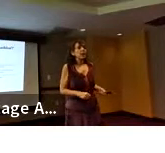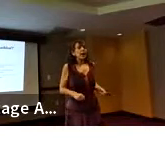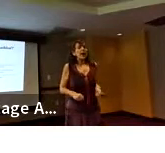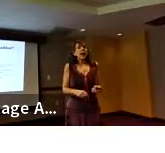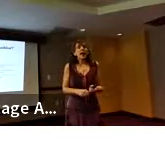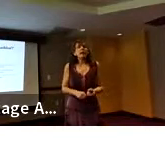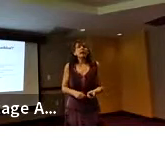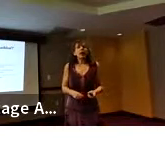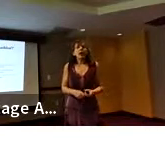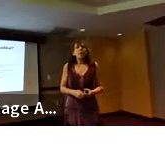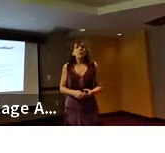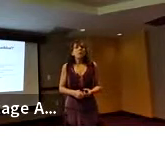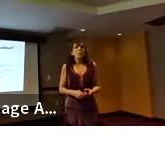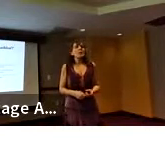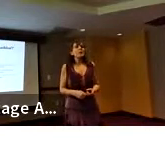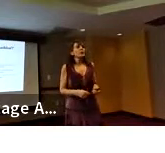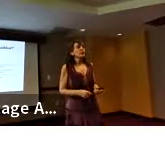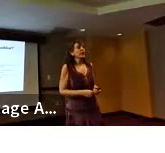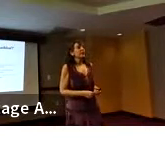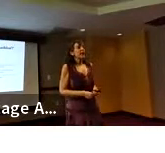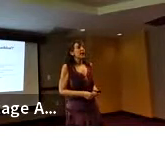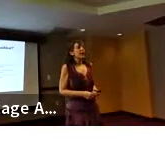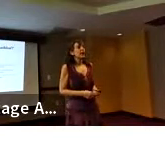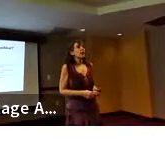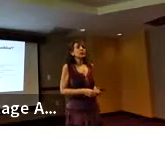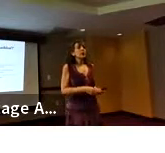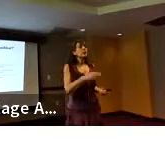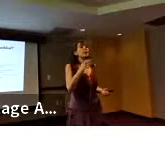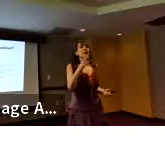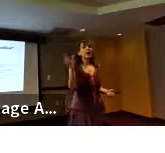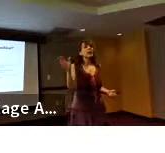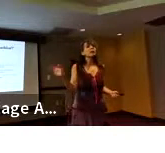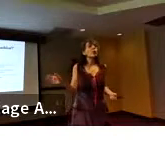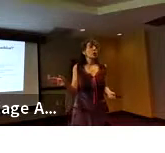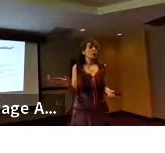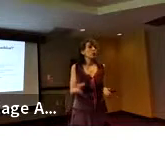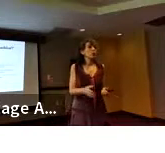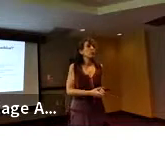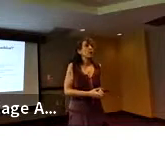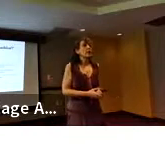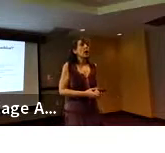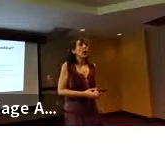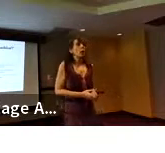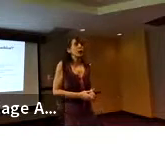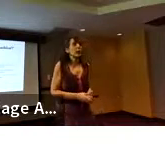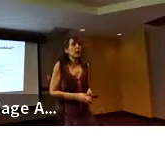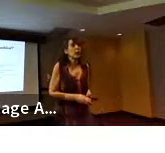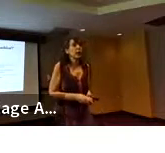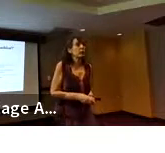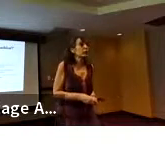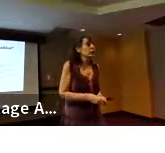accessibility. And one of the things that a gentleman named Kelly Ford, who people might